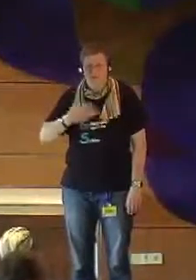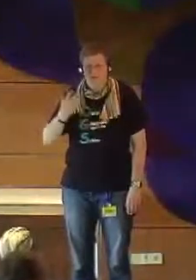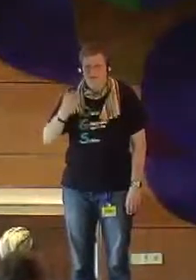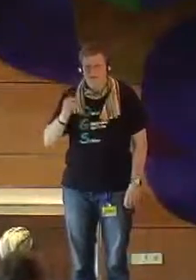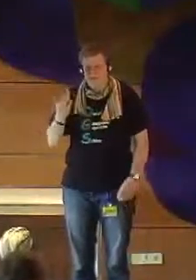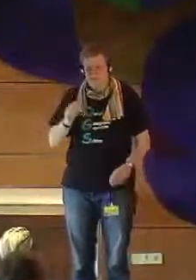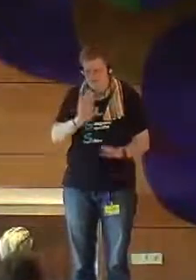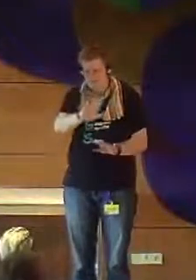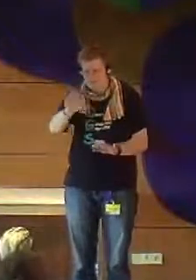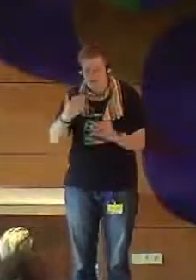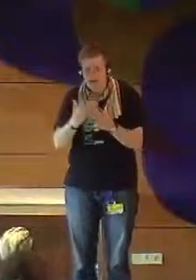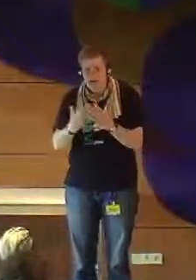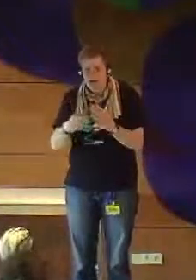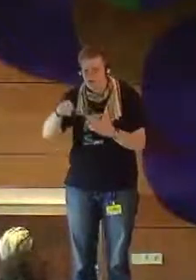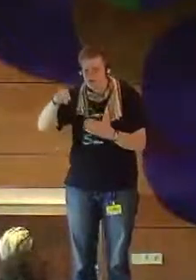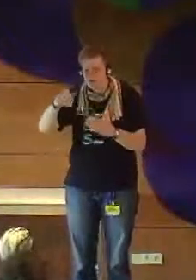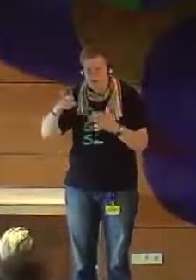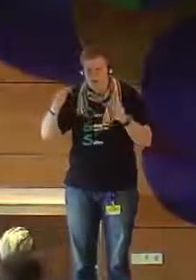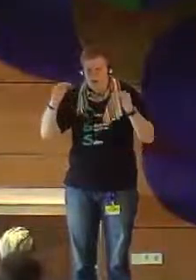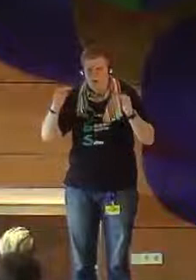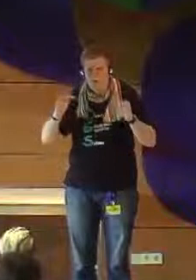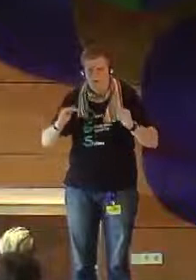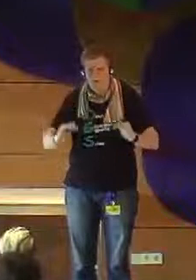go and have some food.